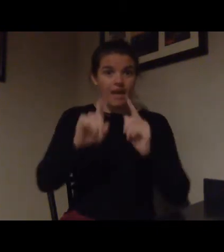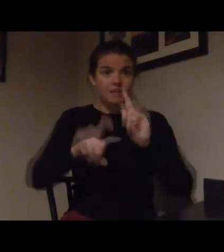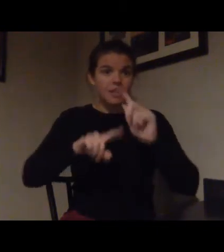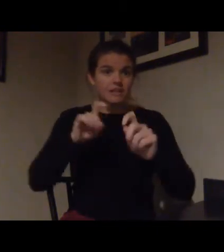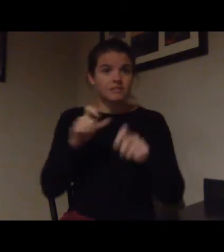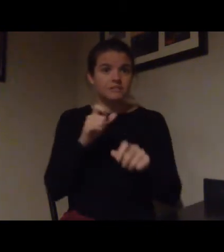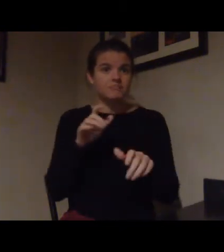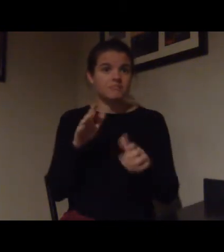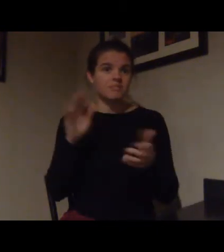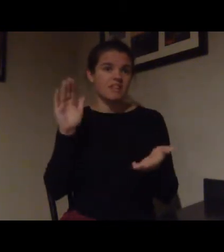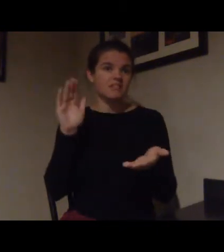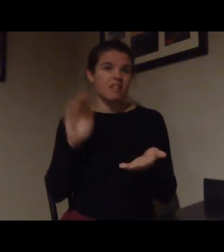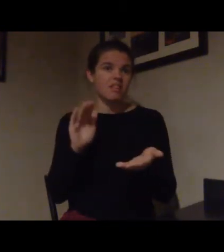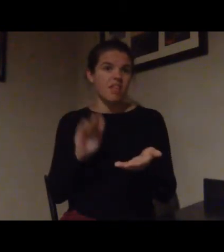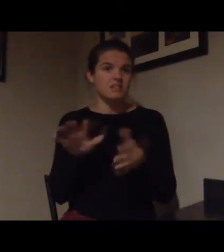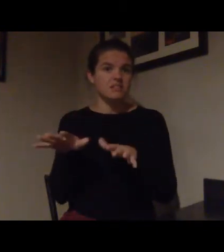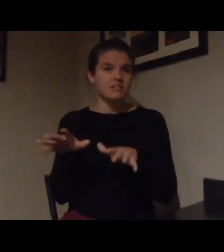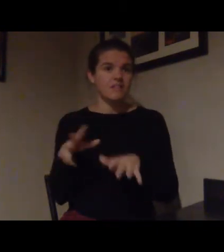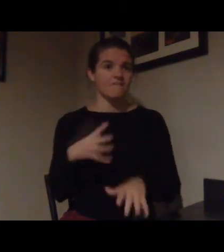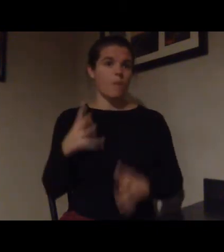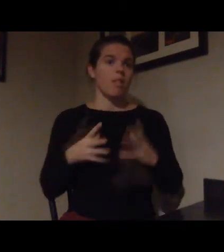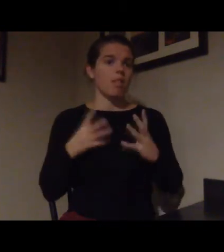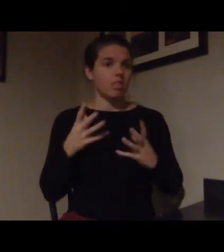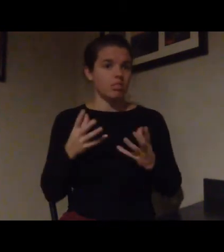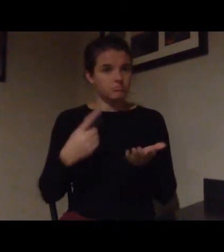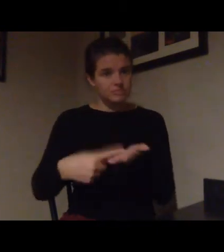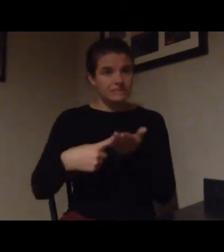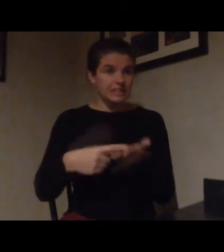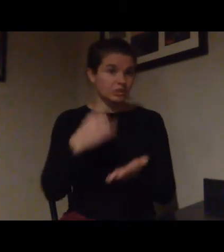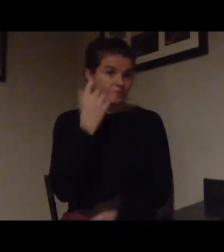informal discussion.